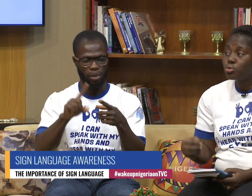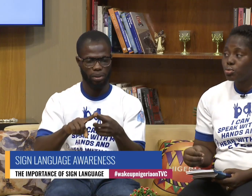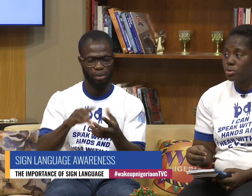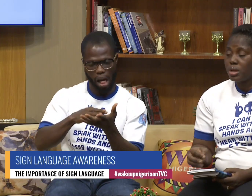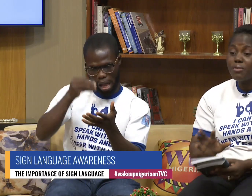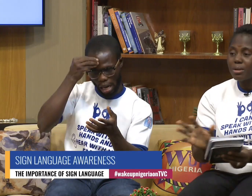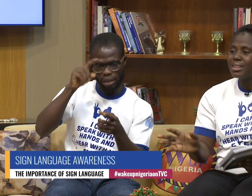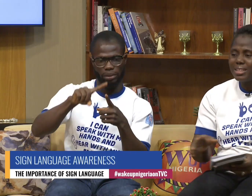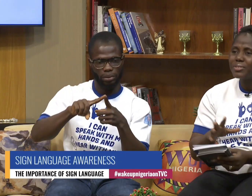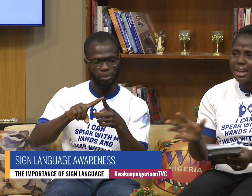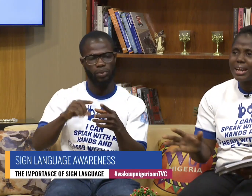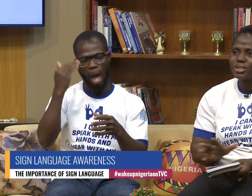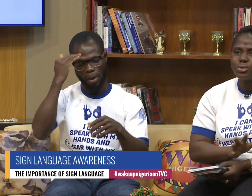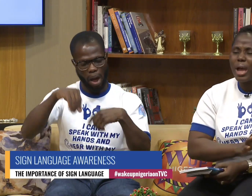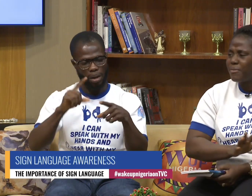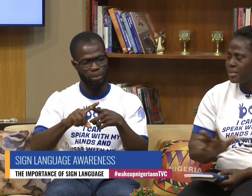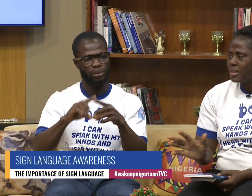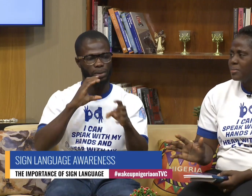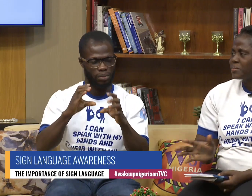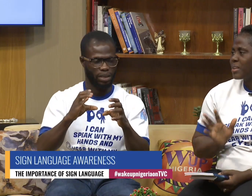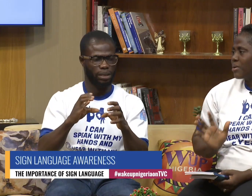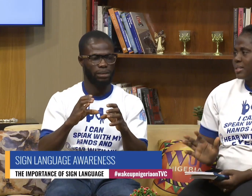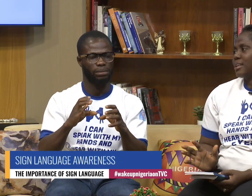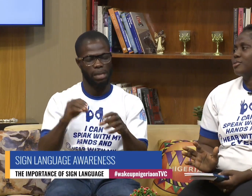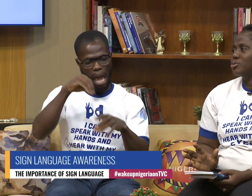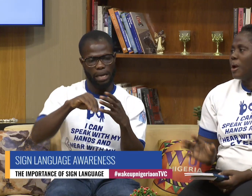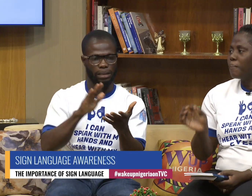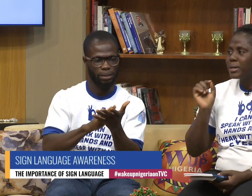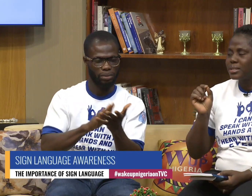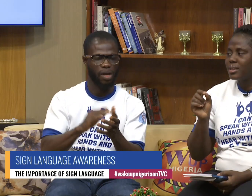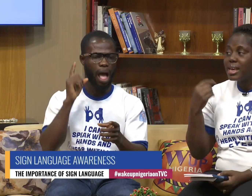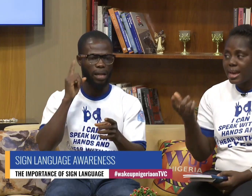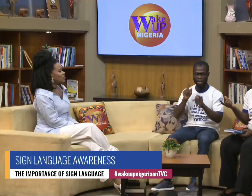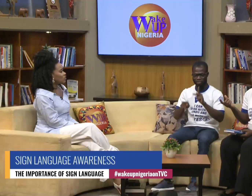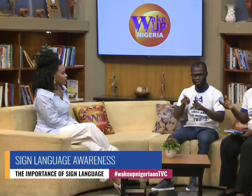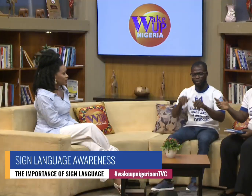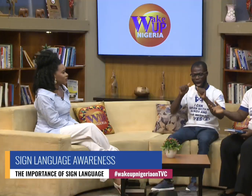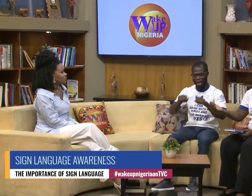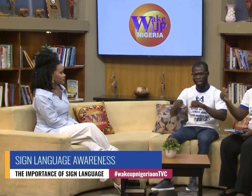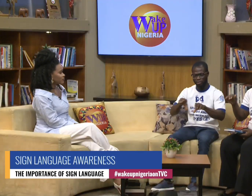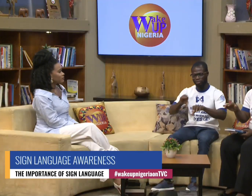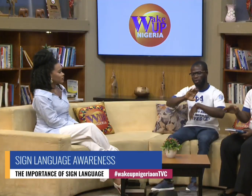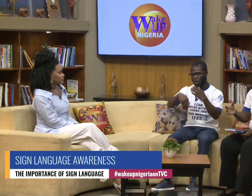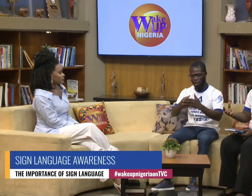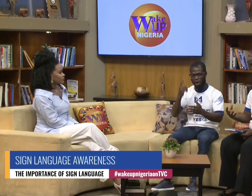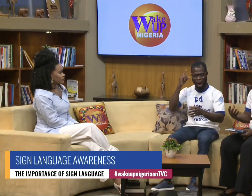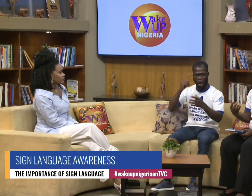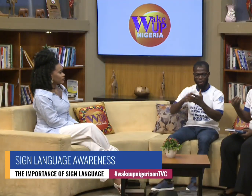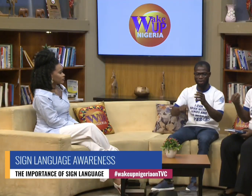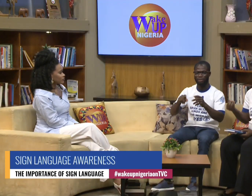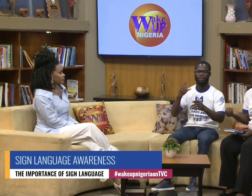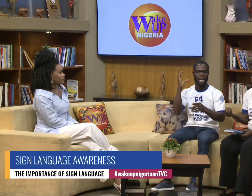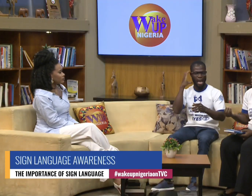in your school. A deaf child can actually do everything the regular child can do. But here, now, if the teachers are able